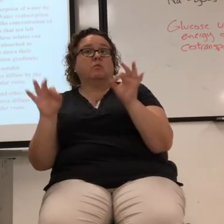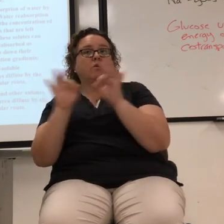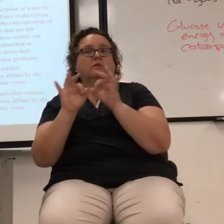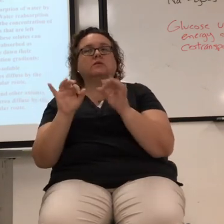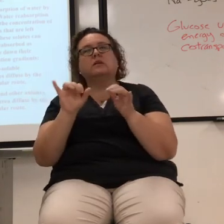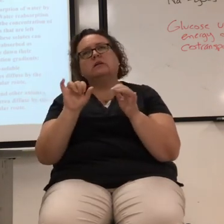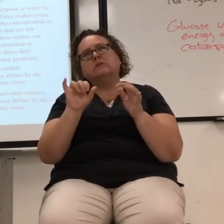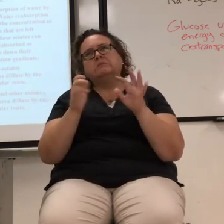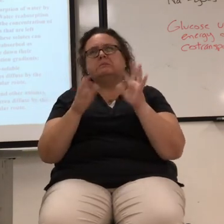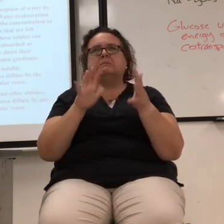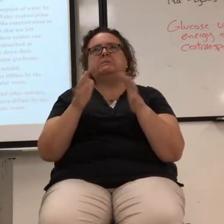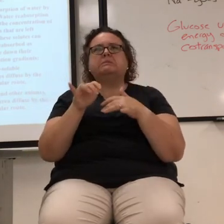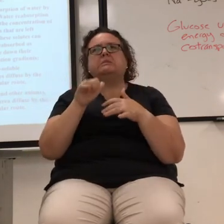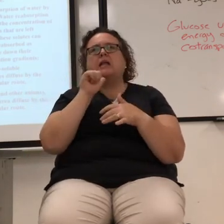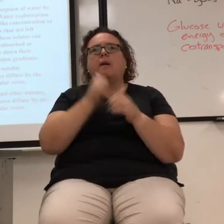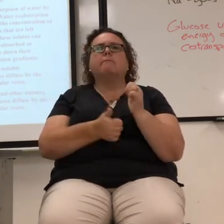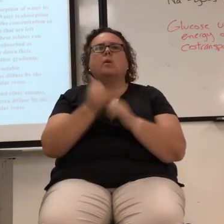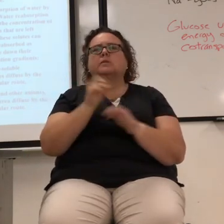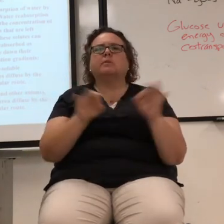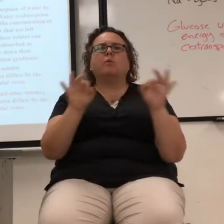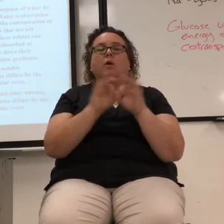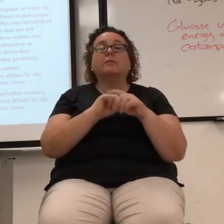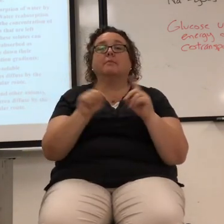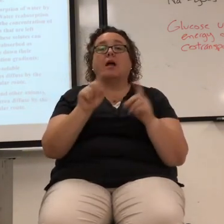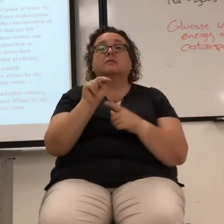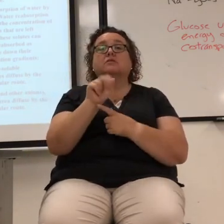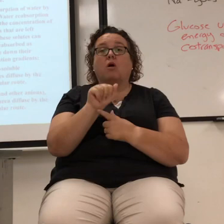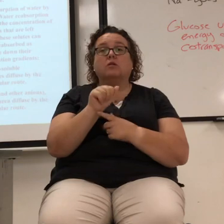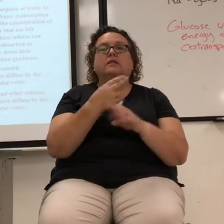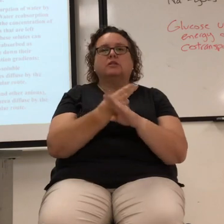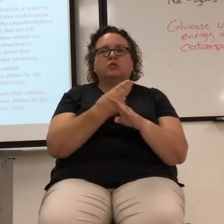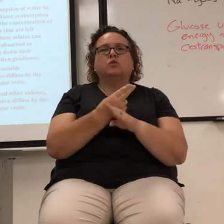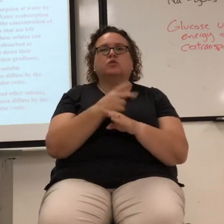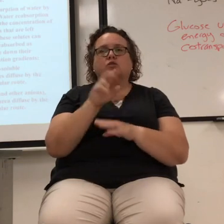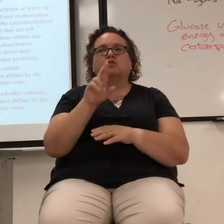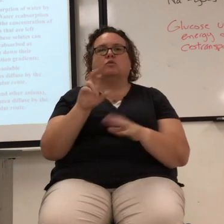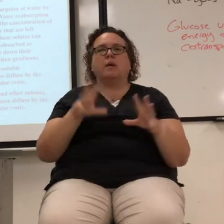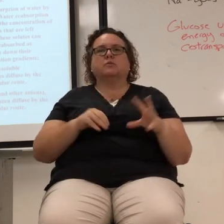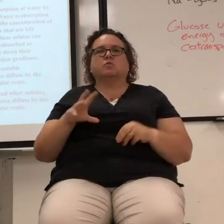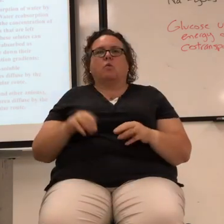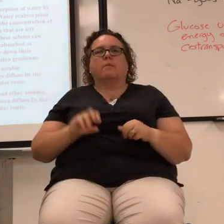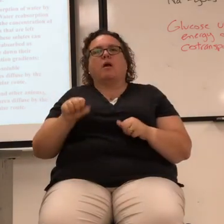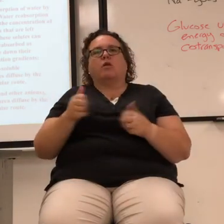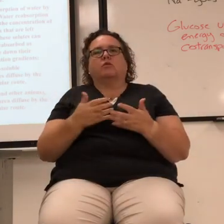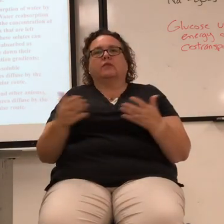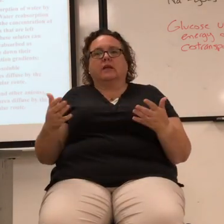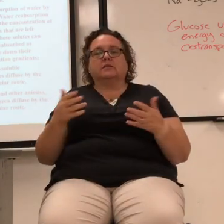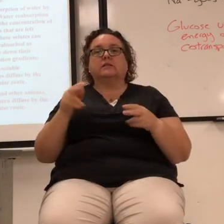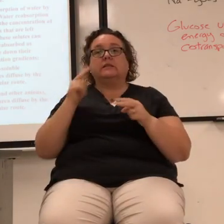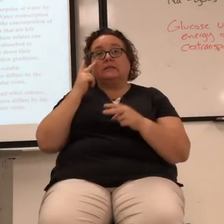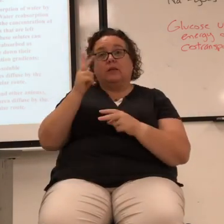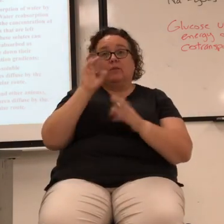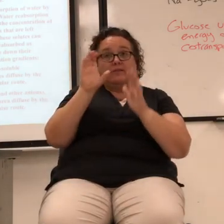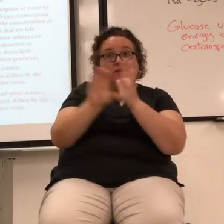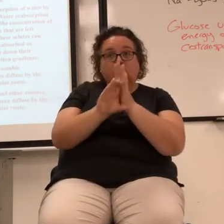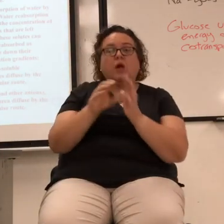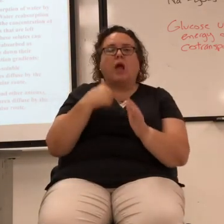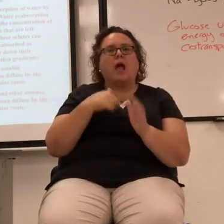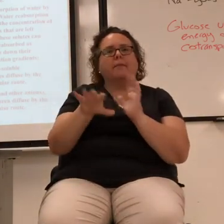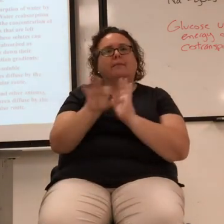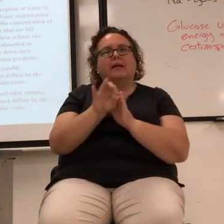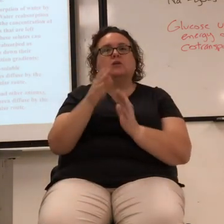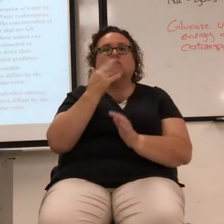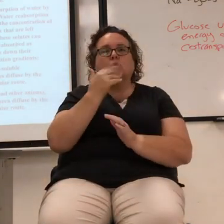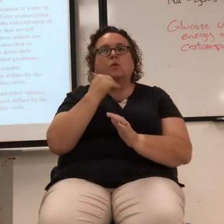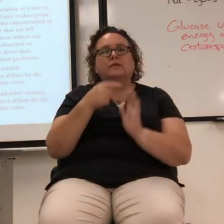Yeah, well, I wouldn't say it's most important, but salt is used to reabsorb other things. Look what the figure says. I chose glucose as an